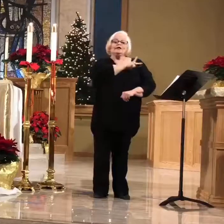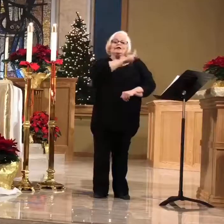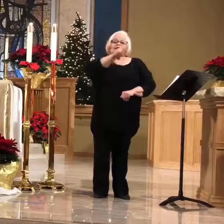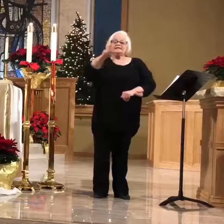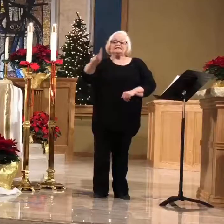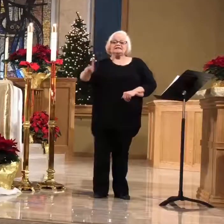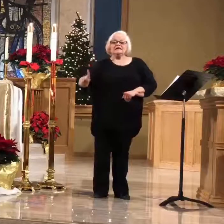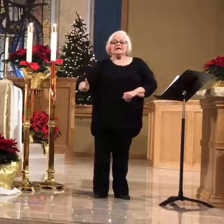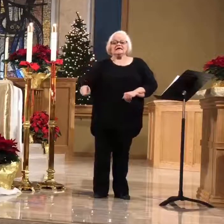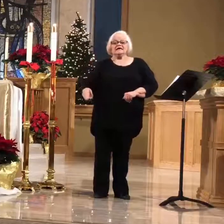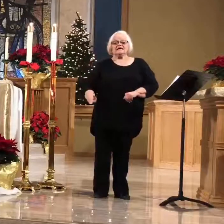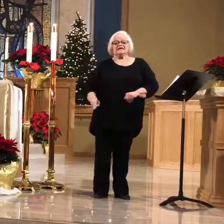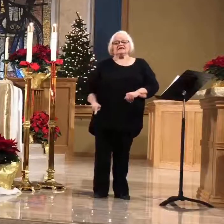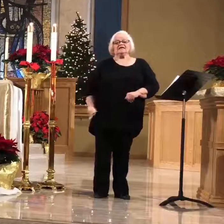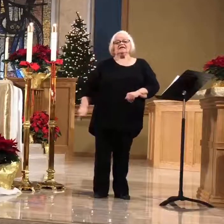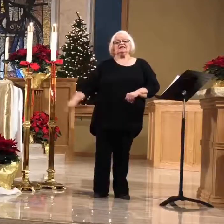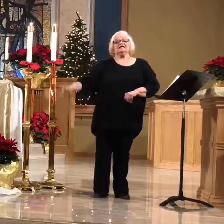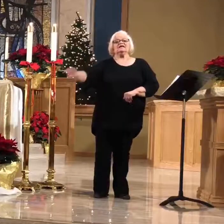Born is the